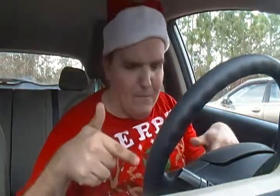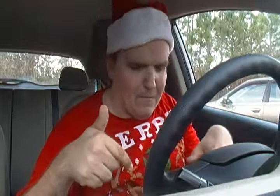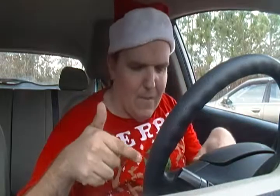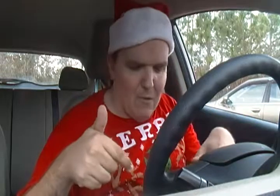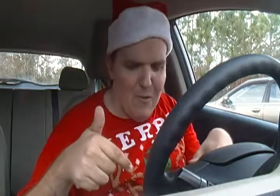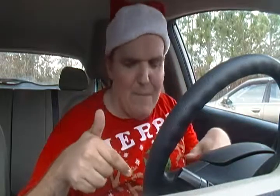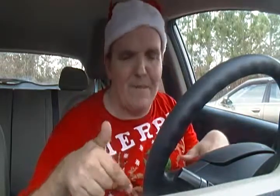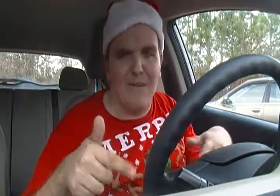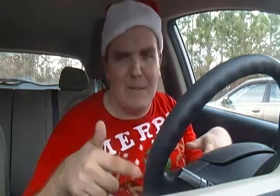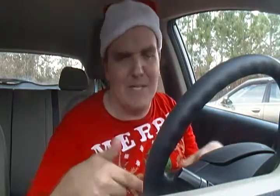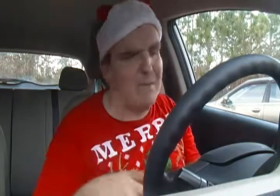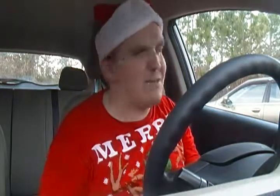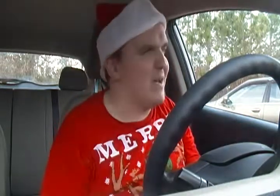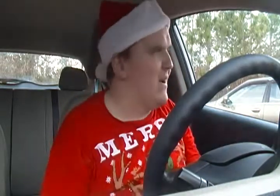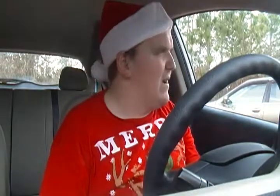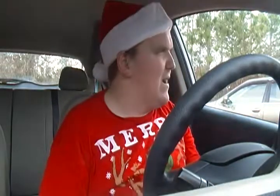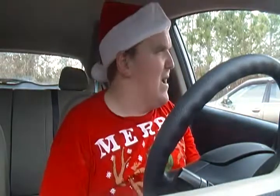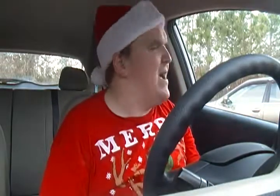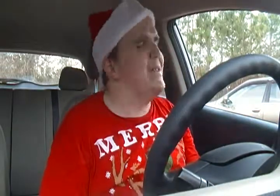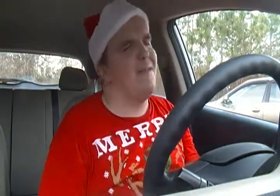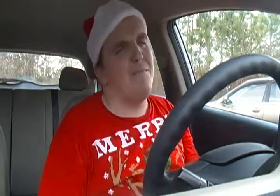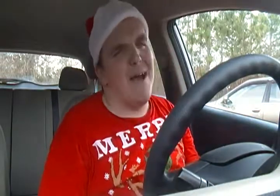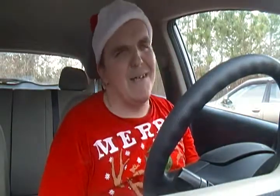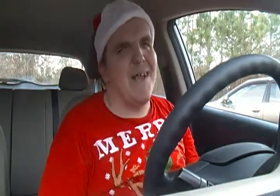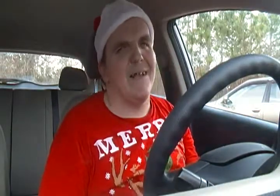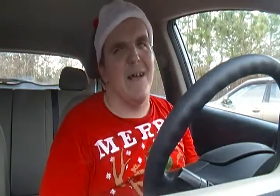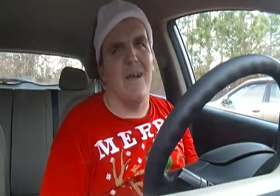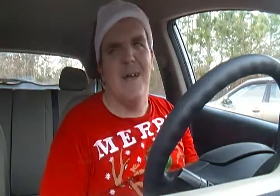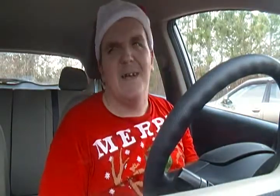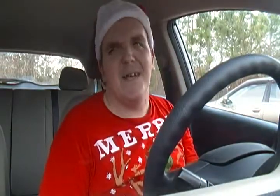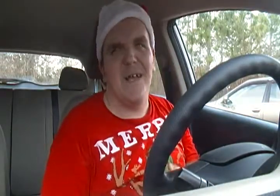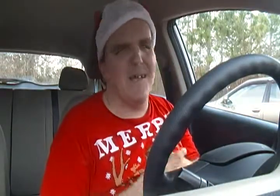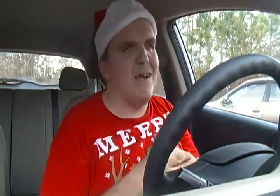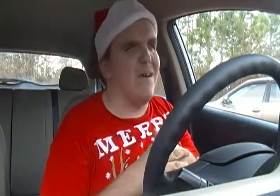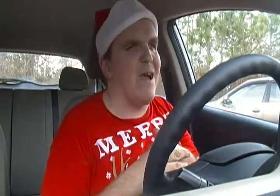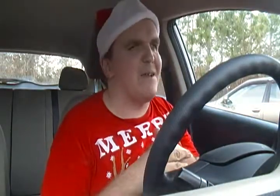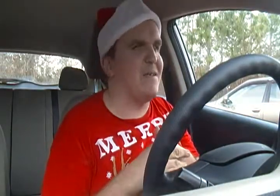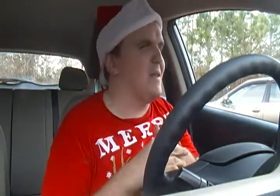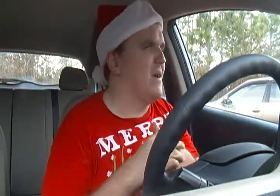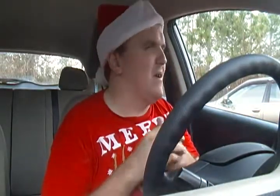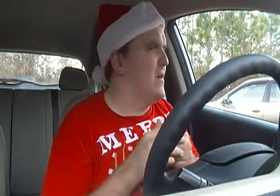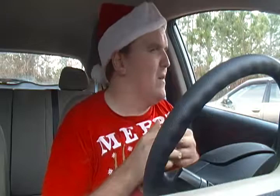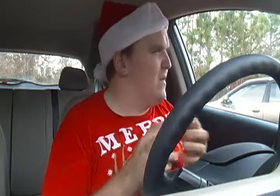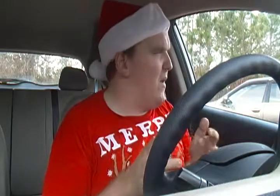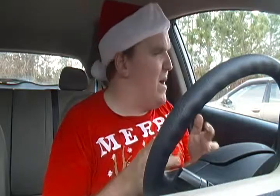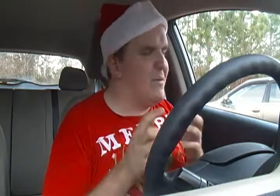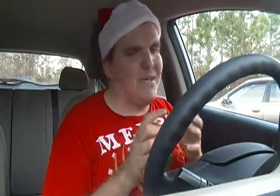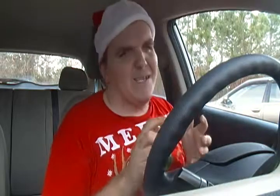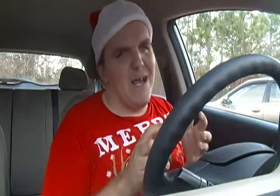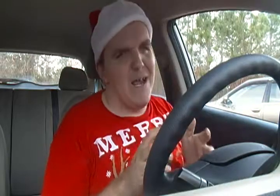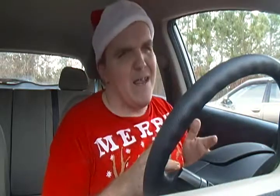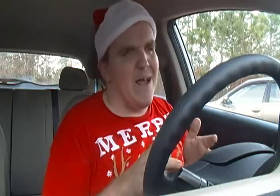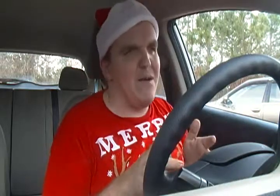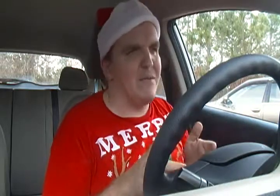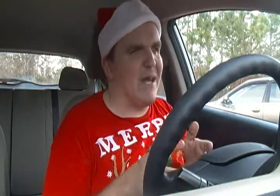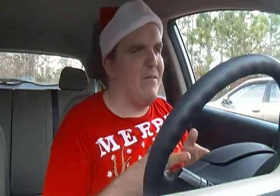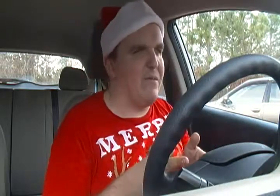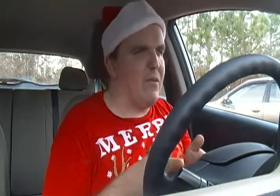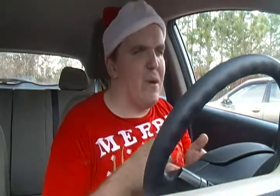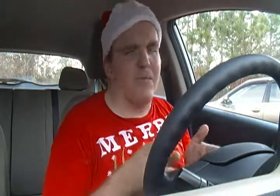rabbit rabbit slippers and it's sent by his aunt claire his aunt claire has thought ever since the day that he was like three